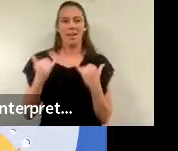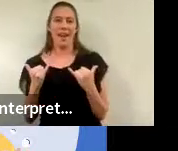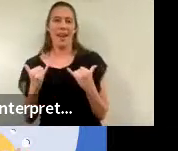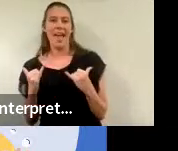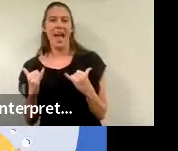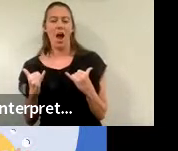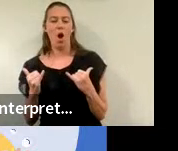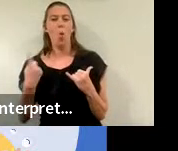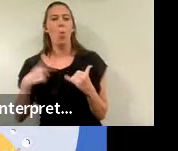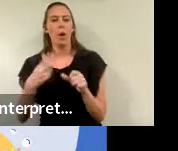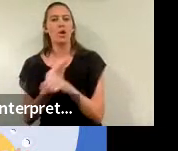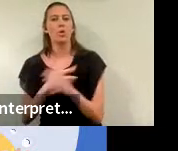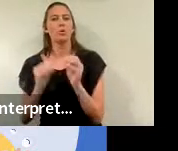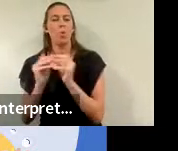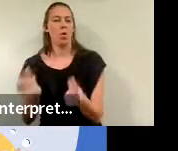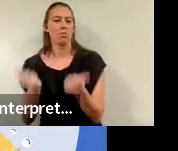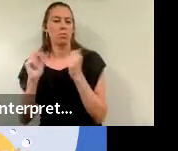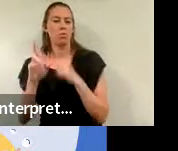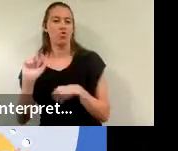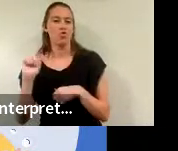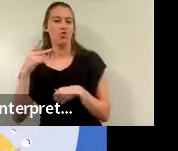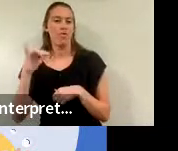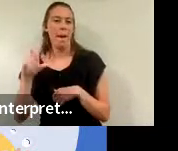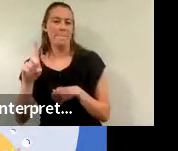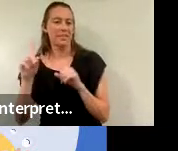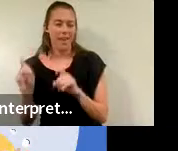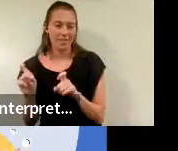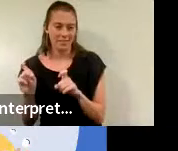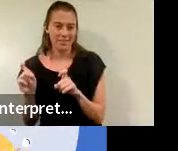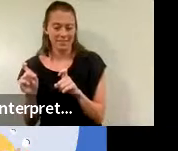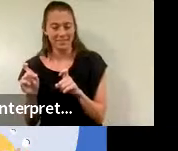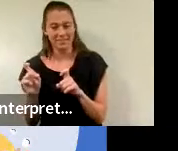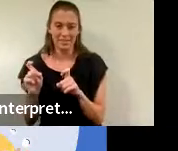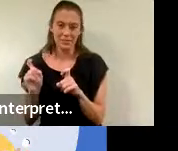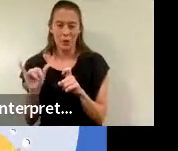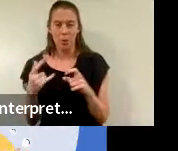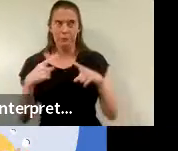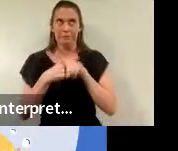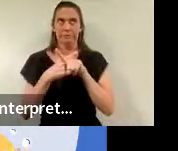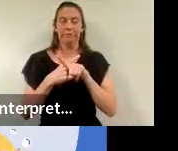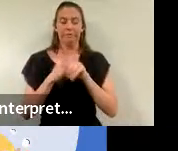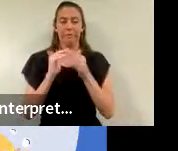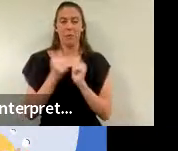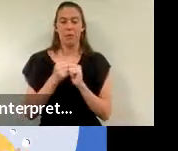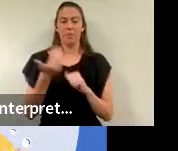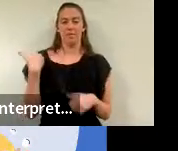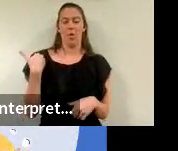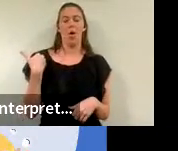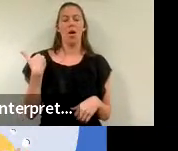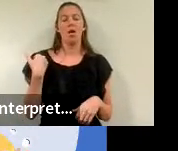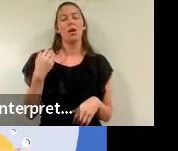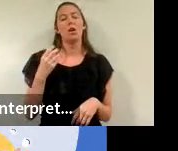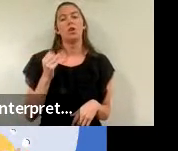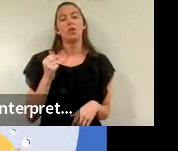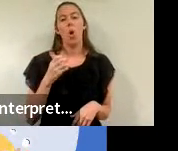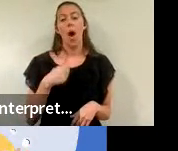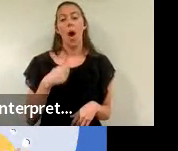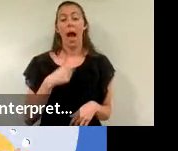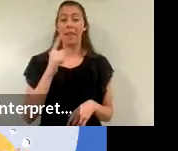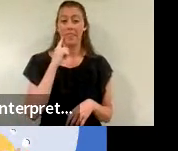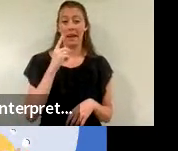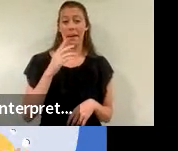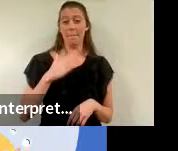strategy. I think the real place that I look forward to partnership is supporting